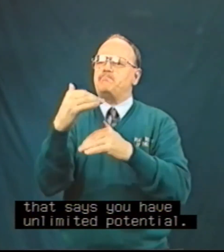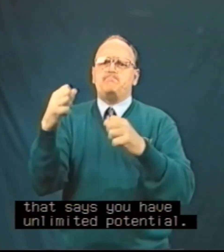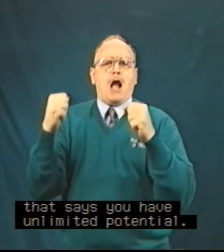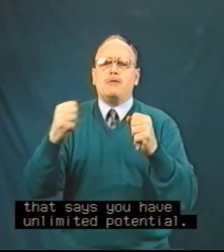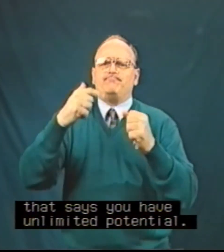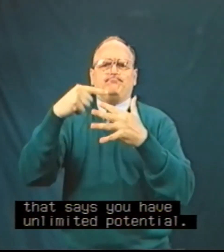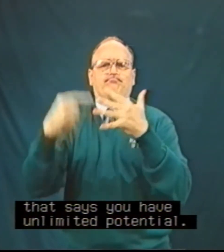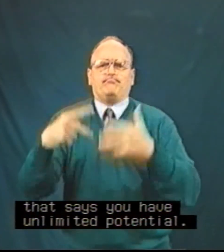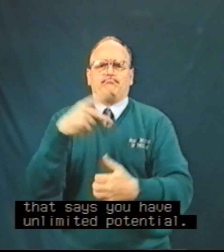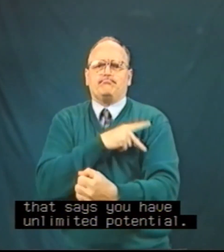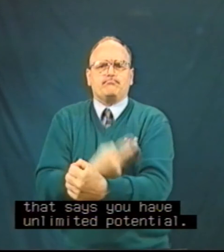unlimited potential.